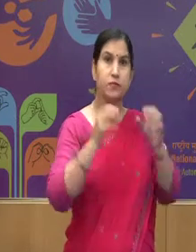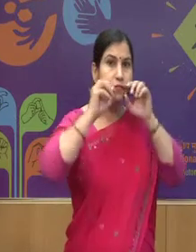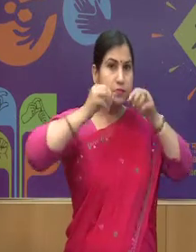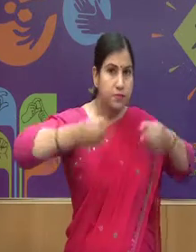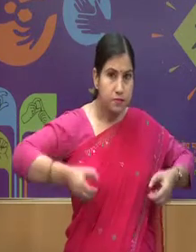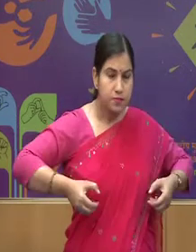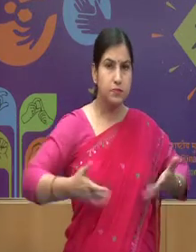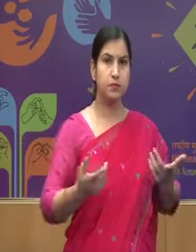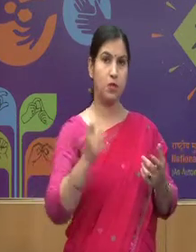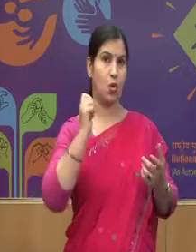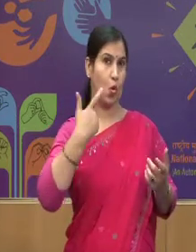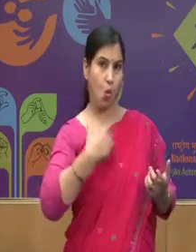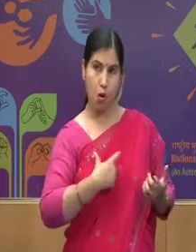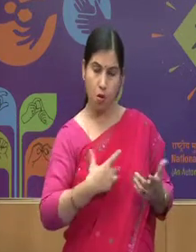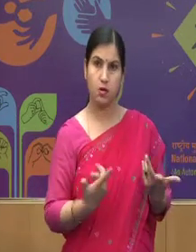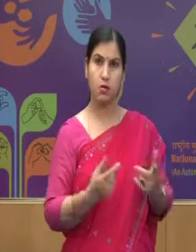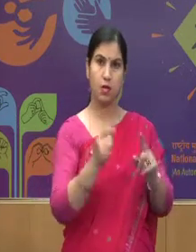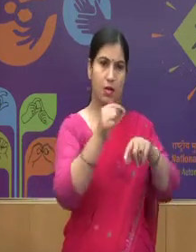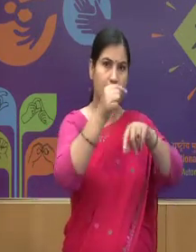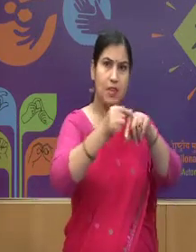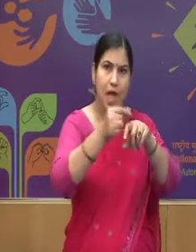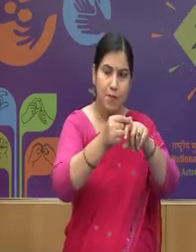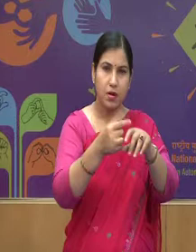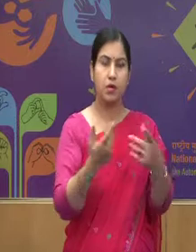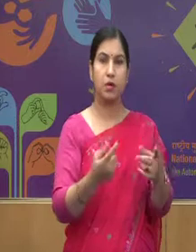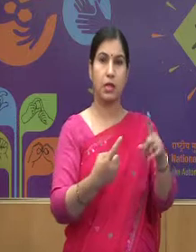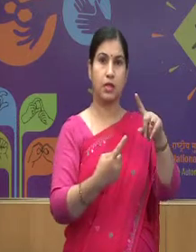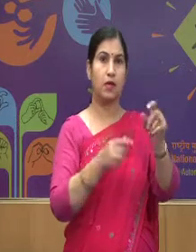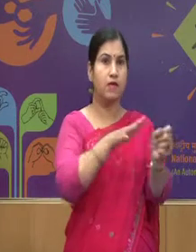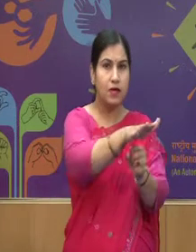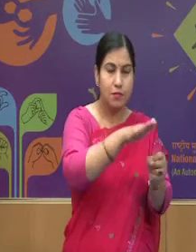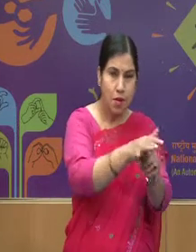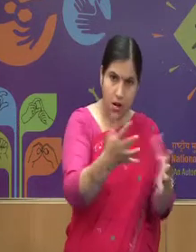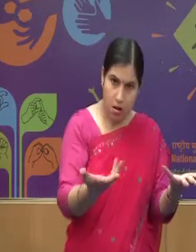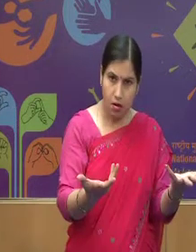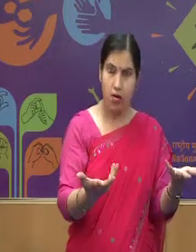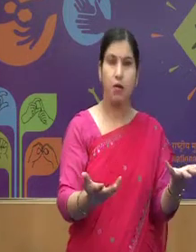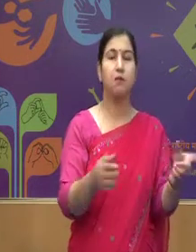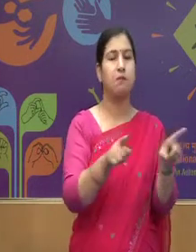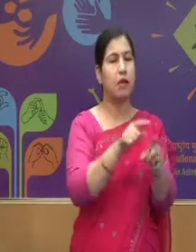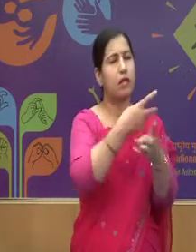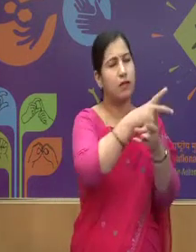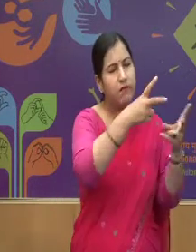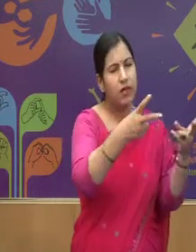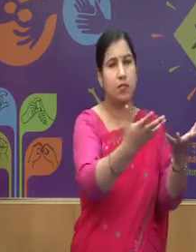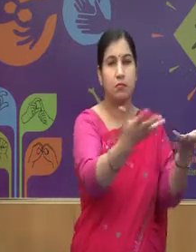gold, diamond, timber, and its